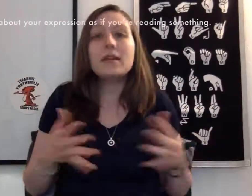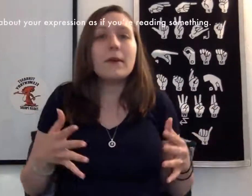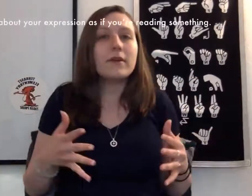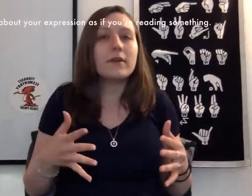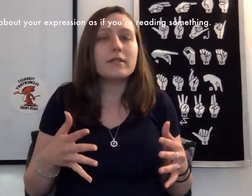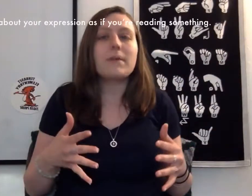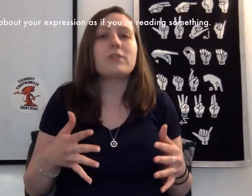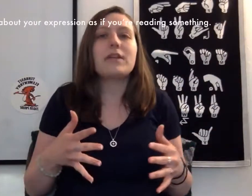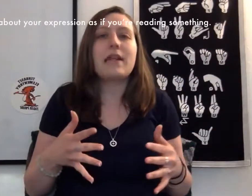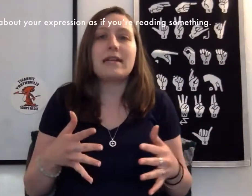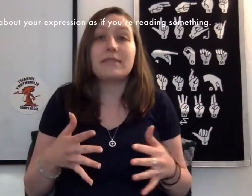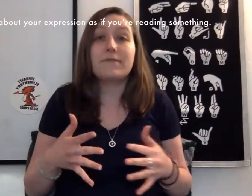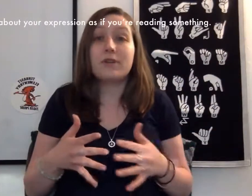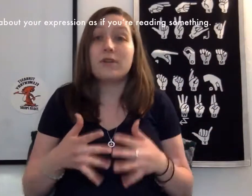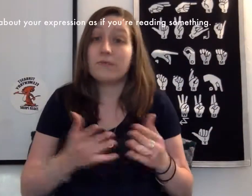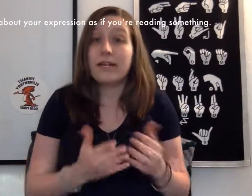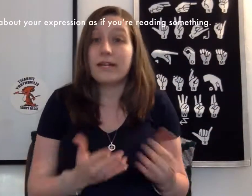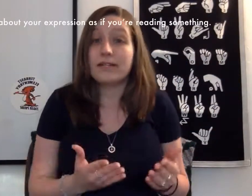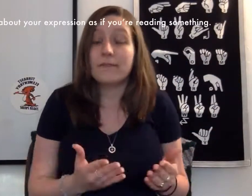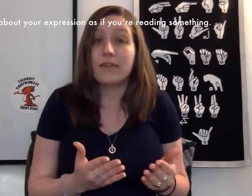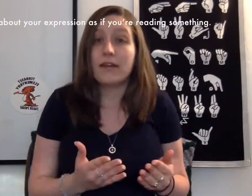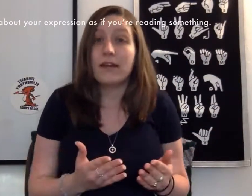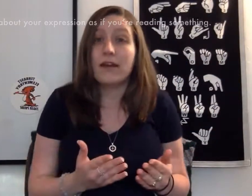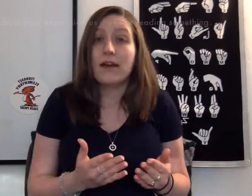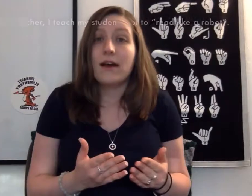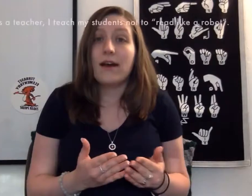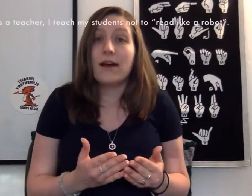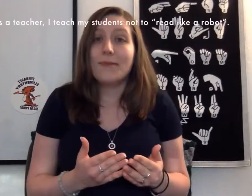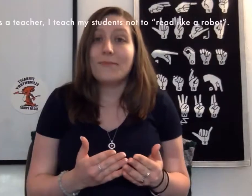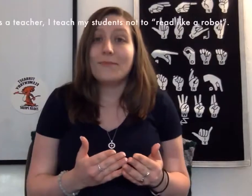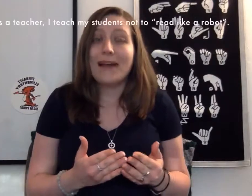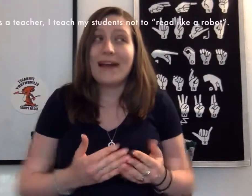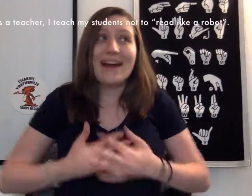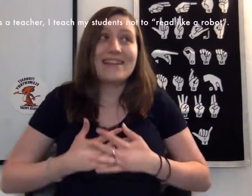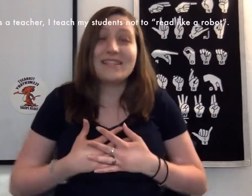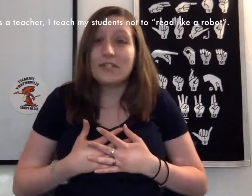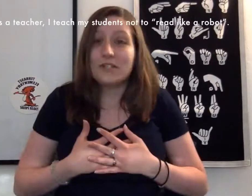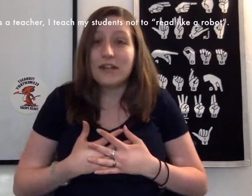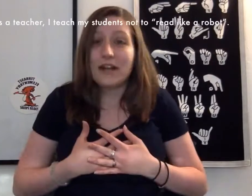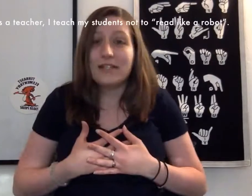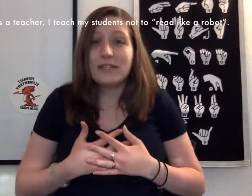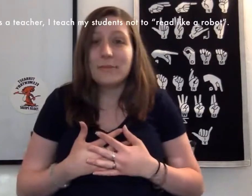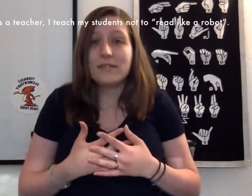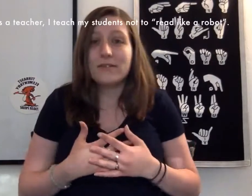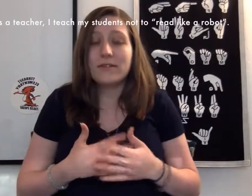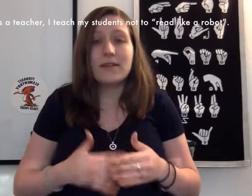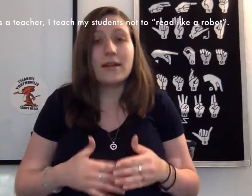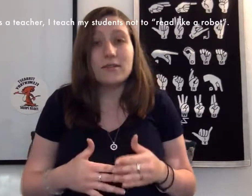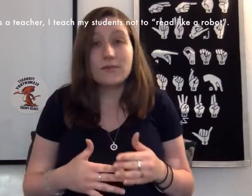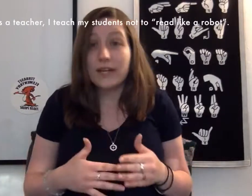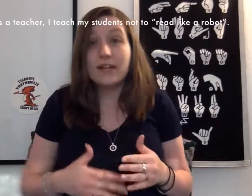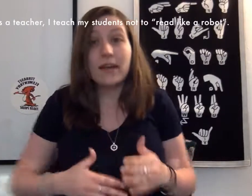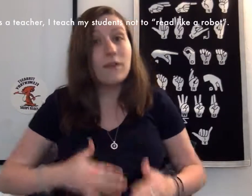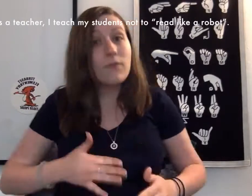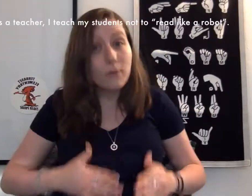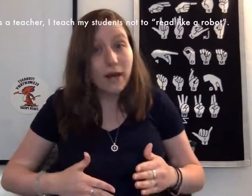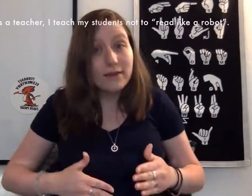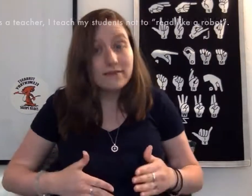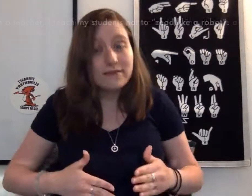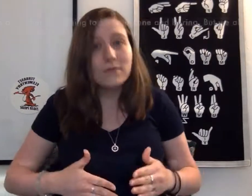your expression as if you're reading something. As a teacher, I teach my students not to read like a robot, so we don't